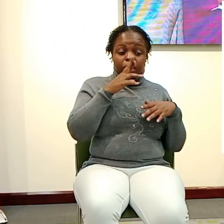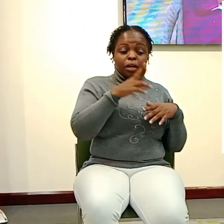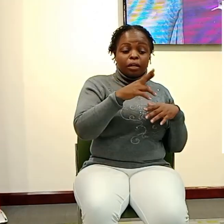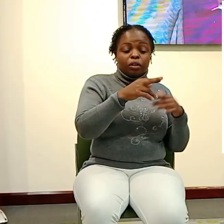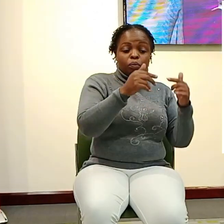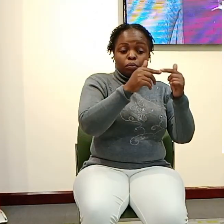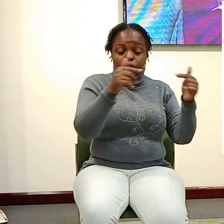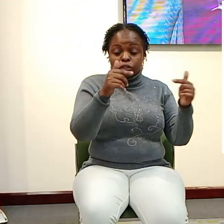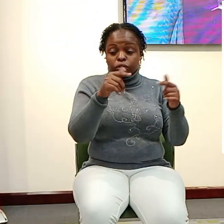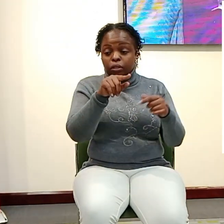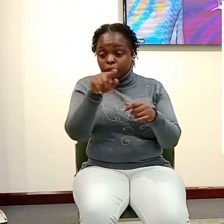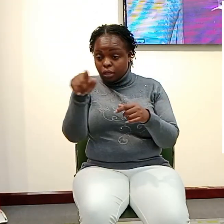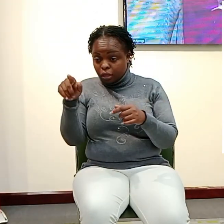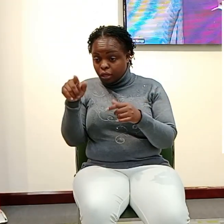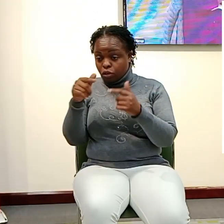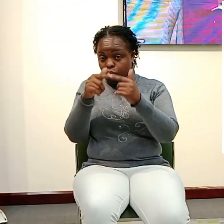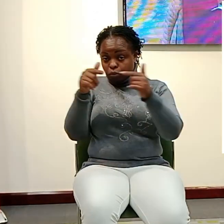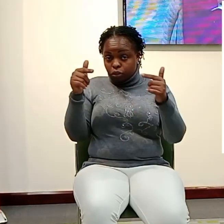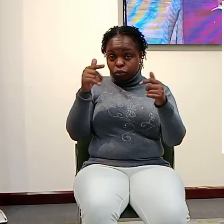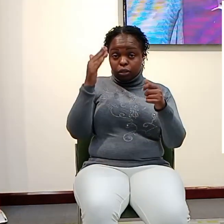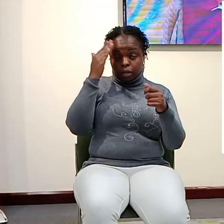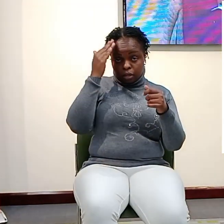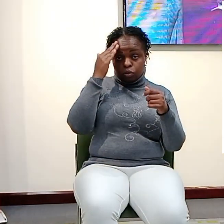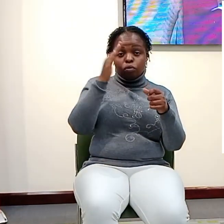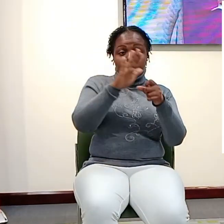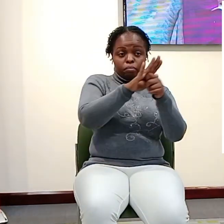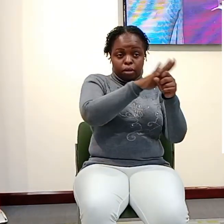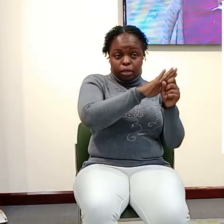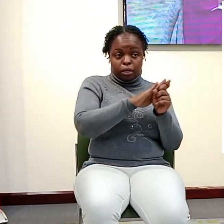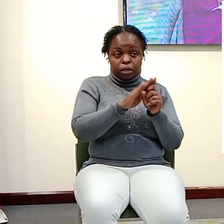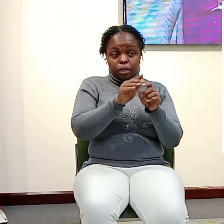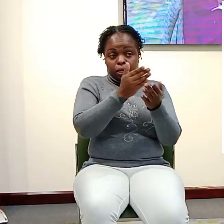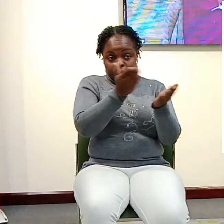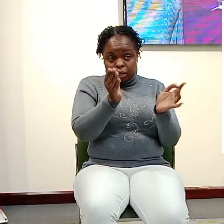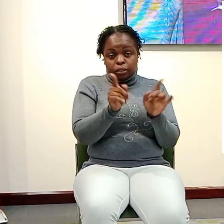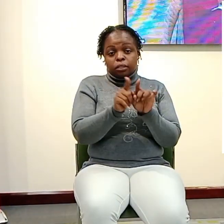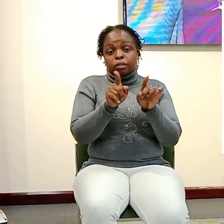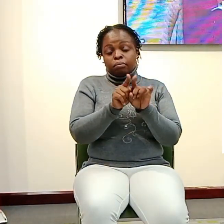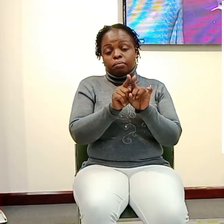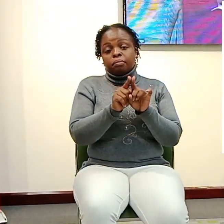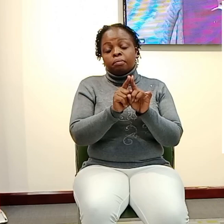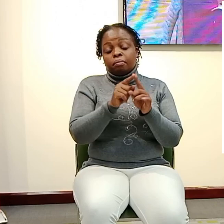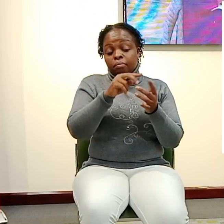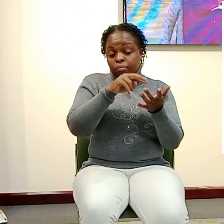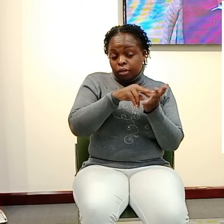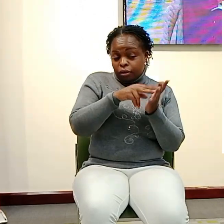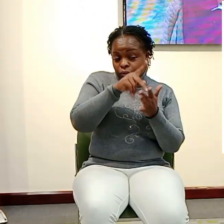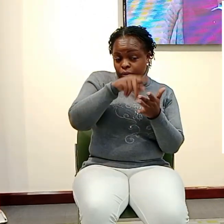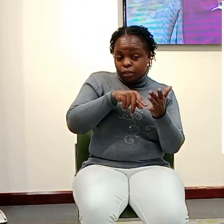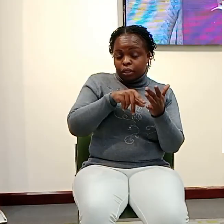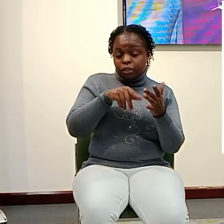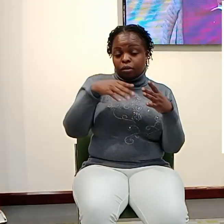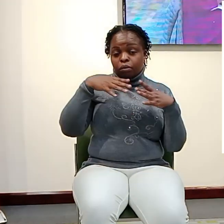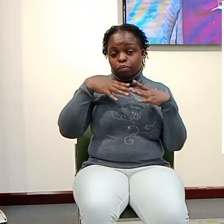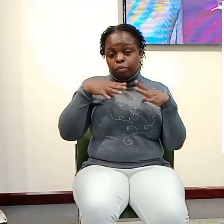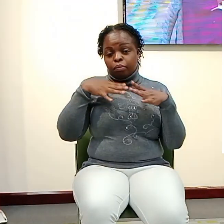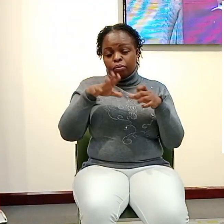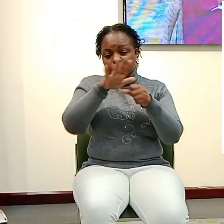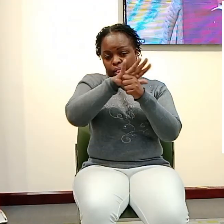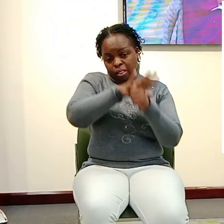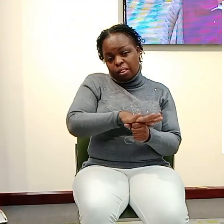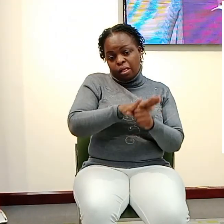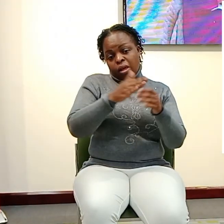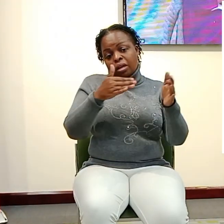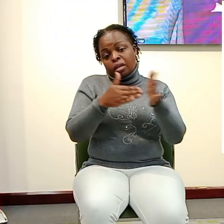the opposition. I guess many of you are. And in that case, the people are being pitted against their